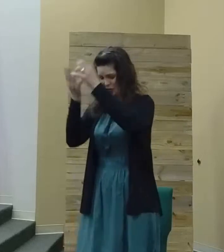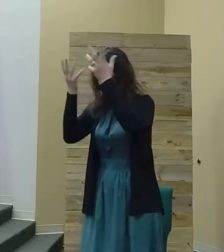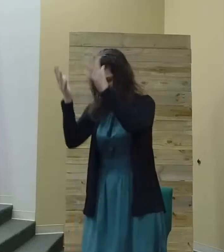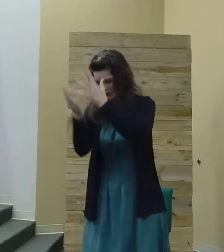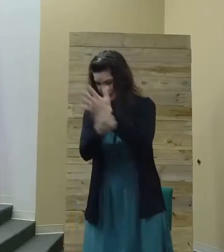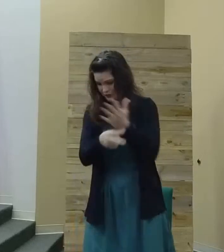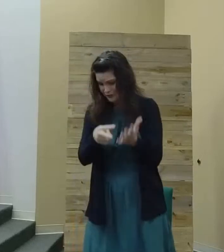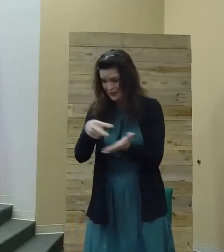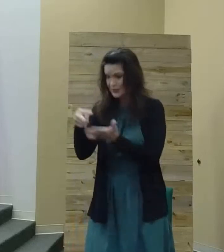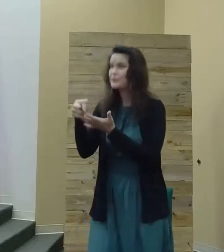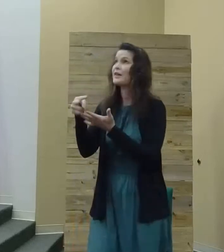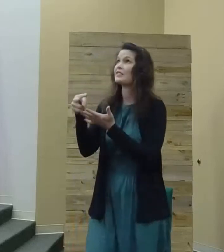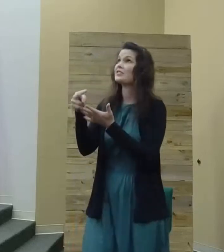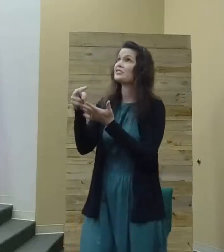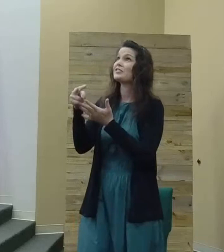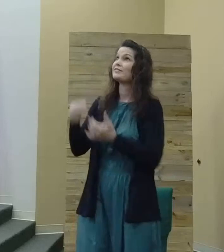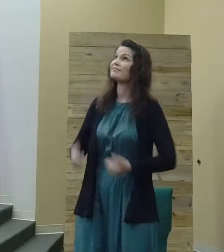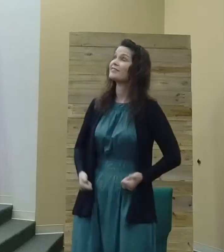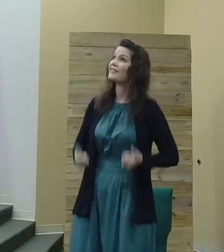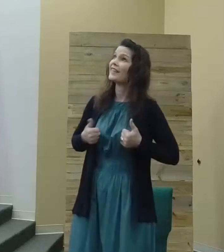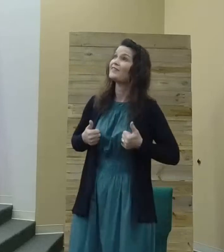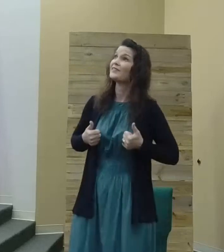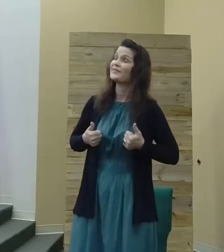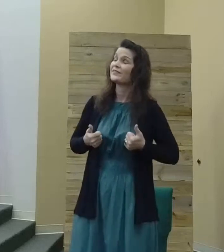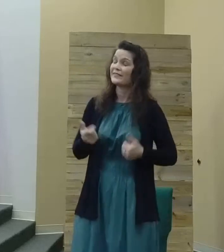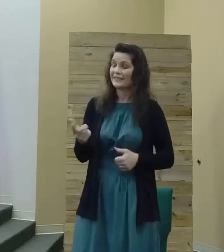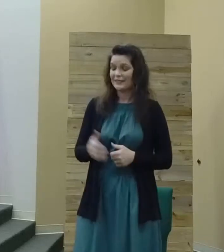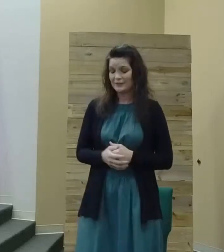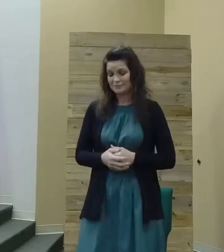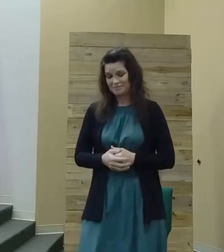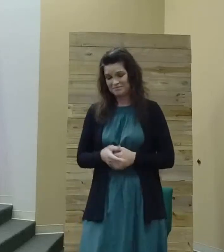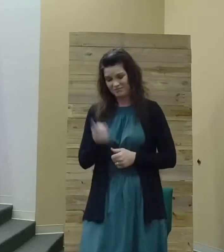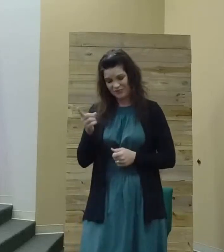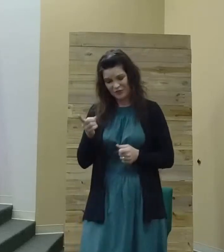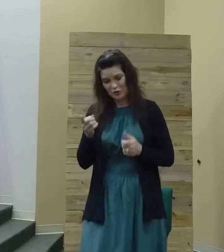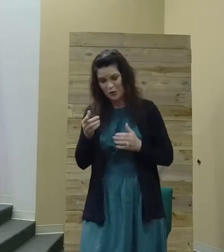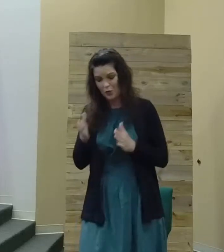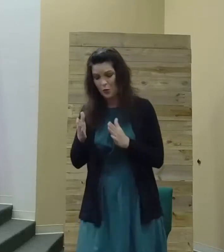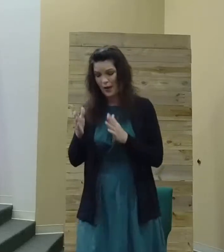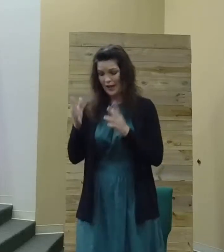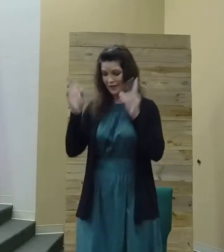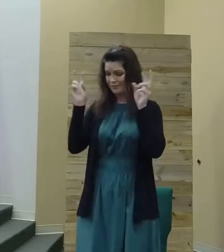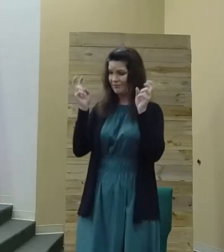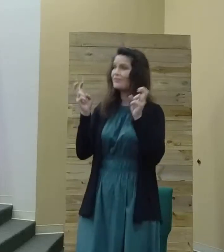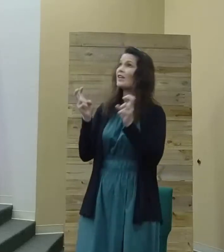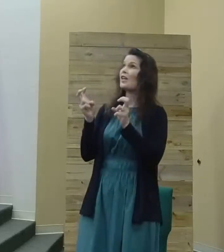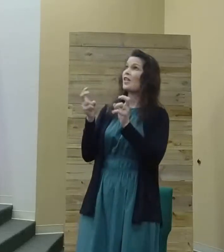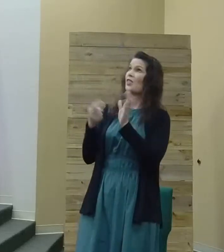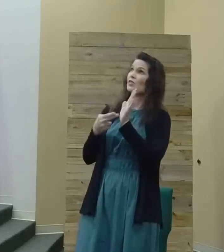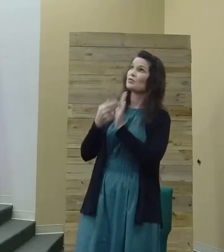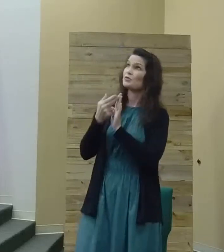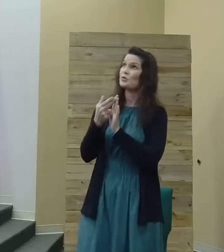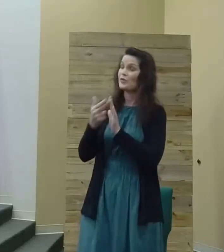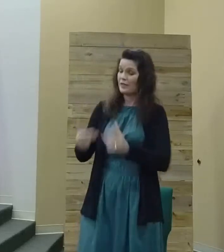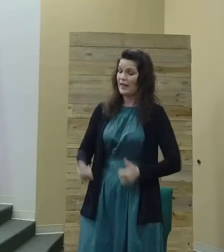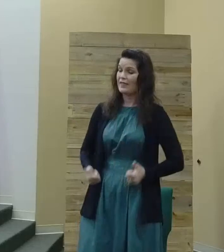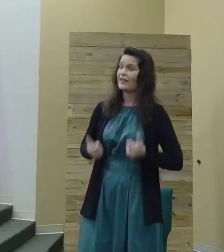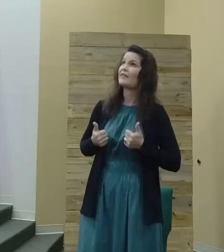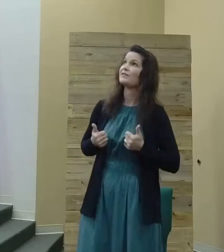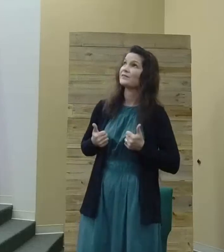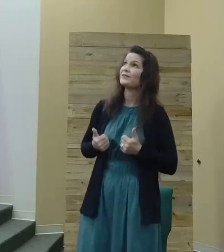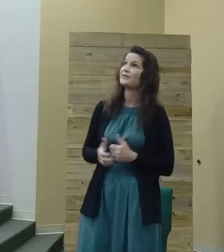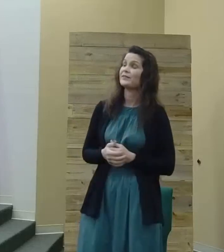the resurrection and the life. You are the way, the truth, and the